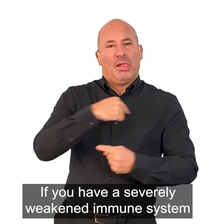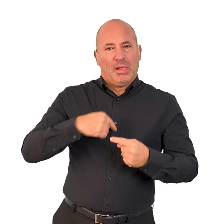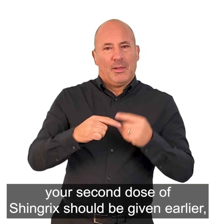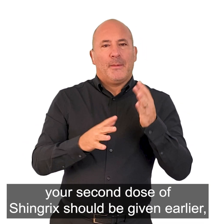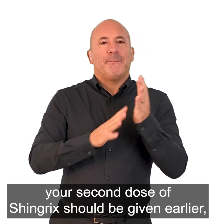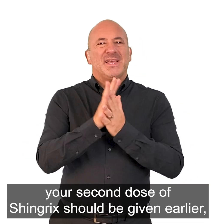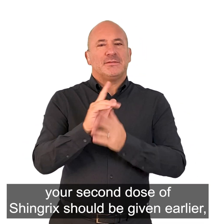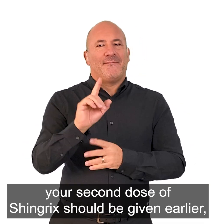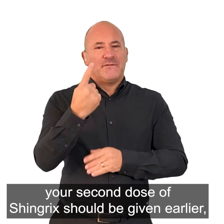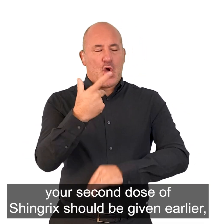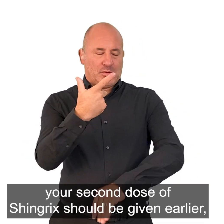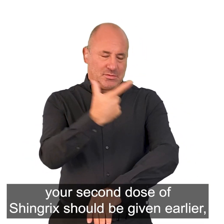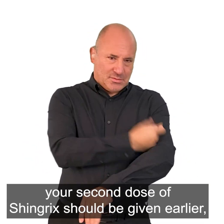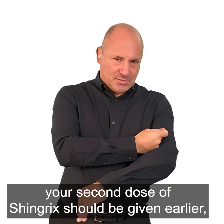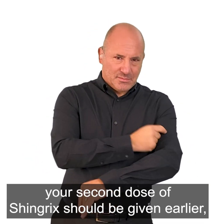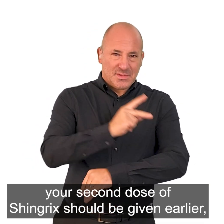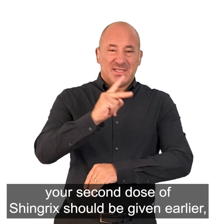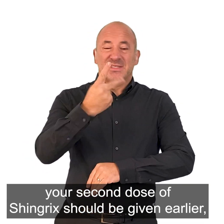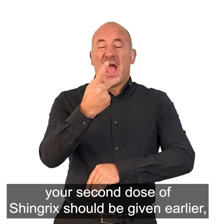your second dose of Shingrix should be given earlier,